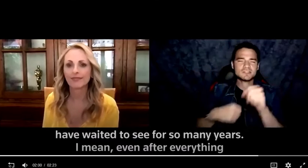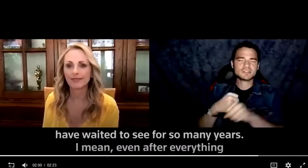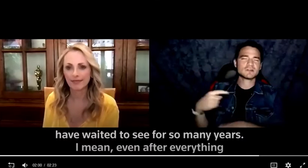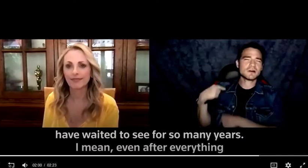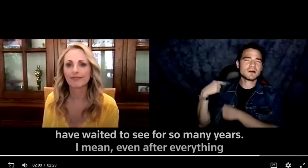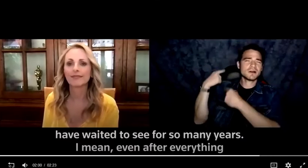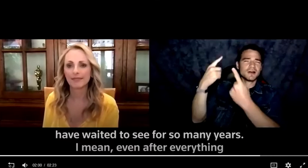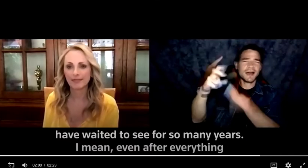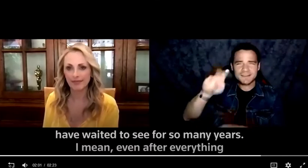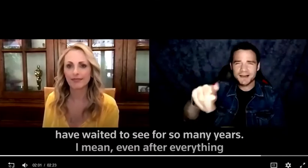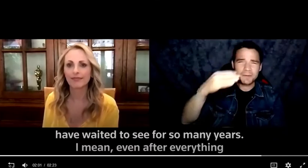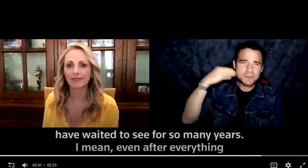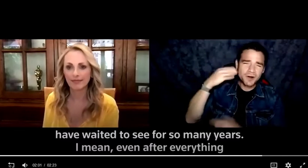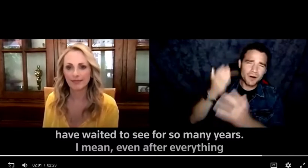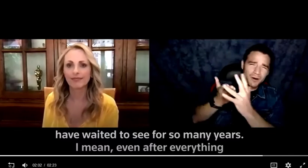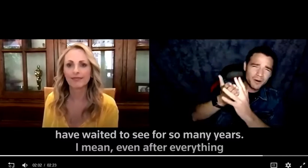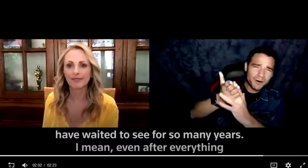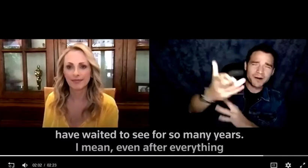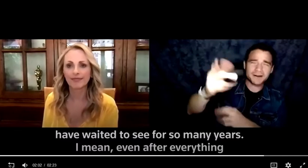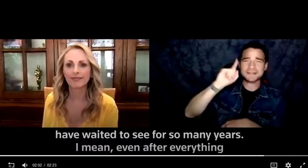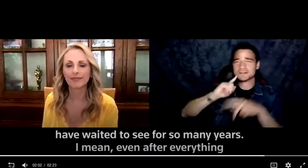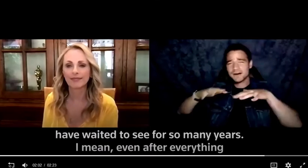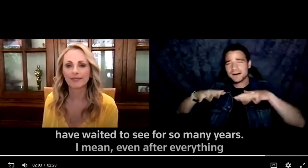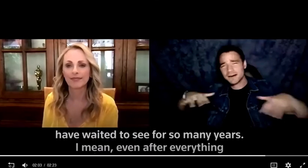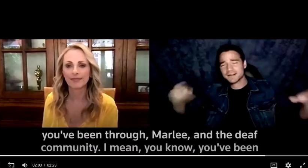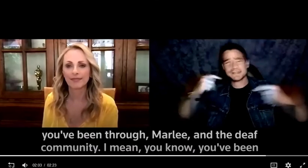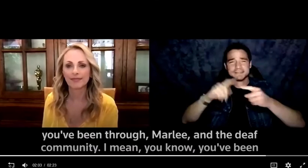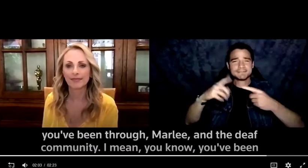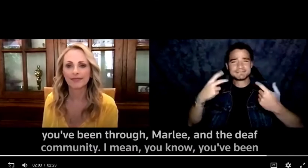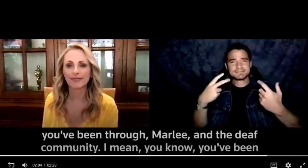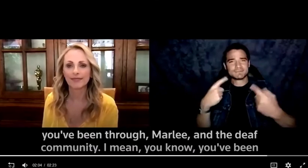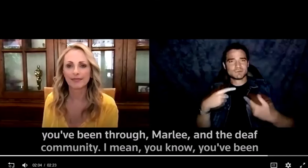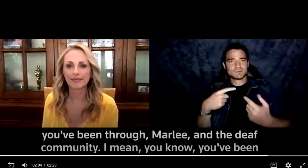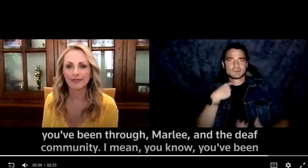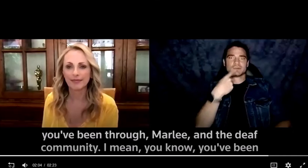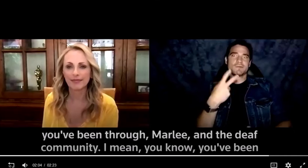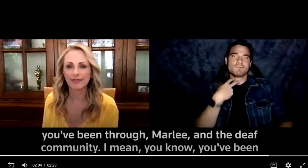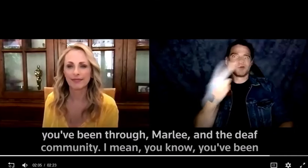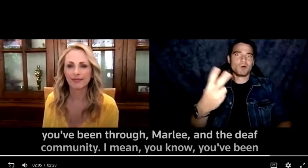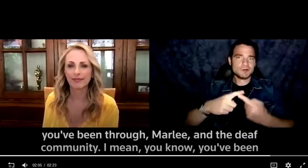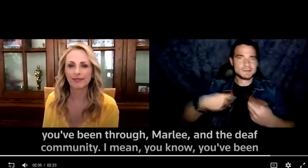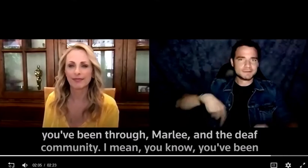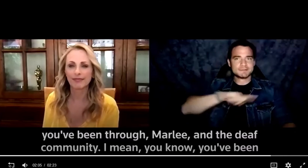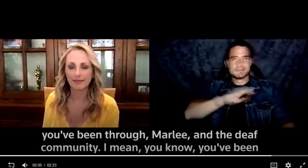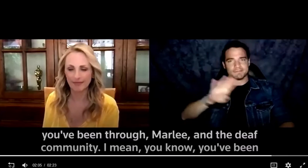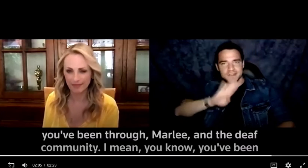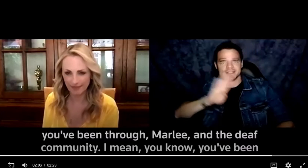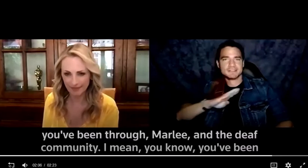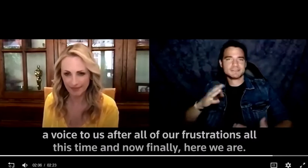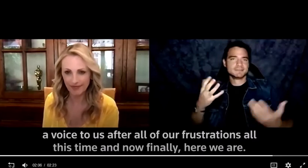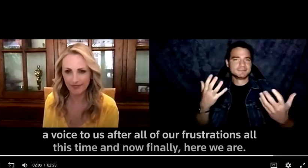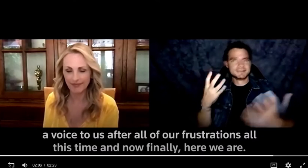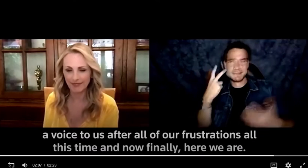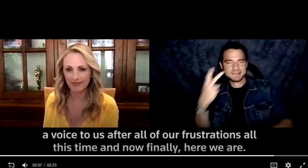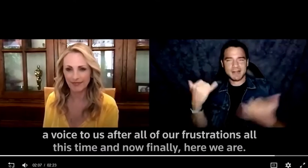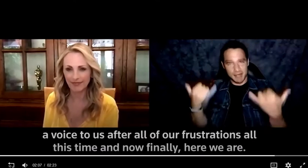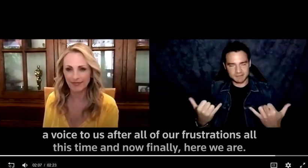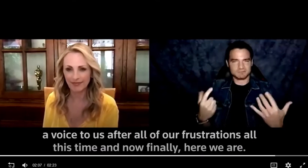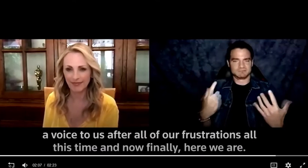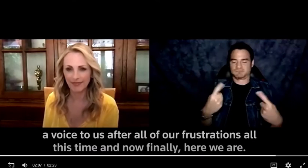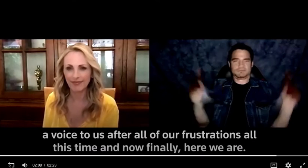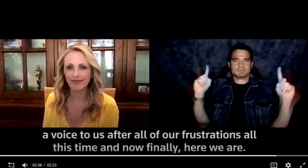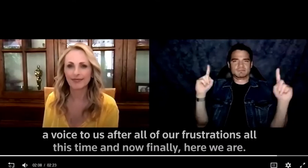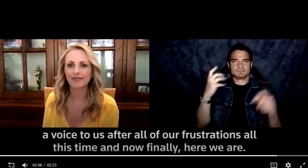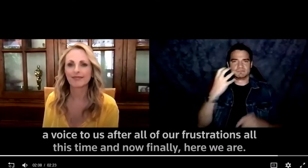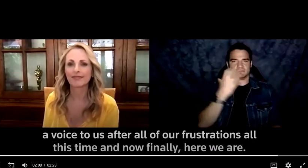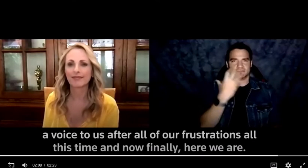see for so many years. I mean, after everything you've been through, Marley, and the deaf community, I mean, you know, you've been a voice to us after all of